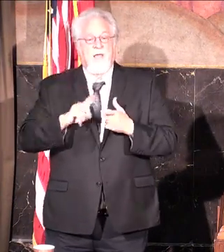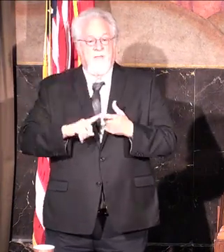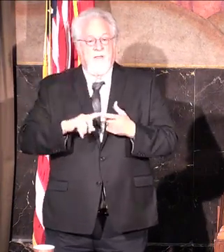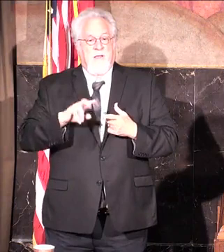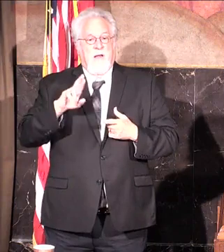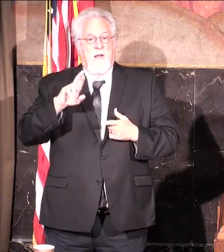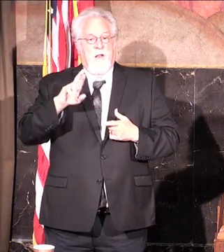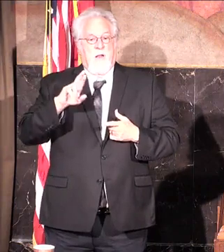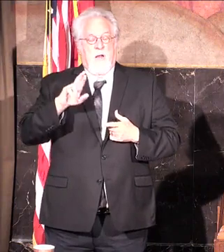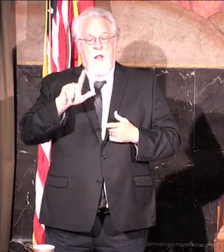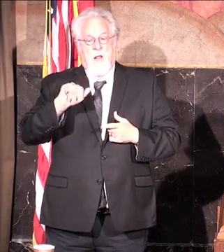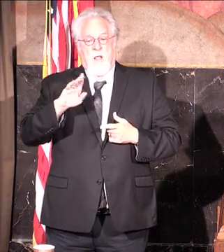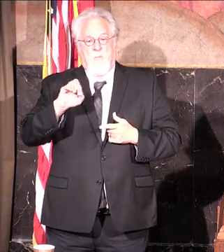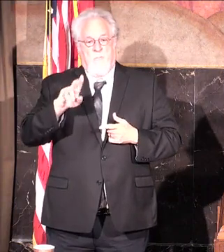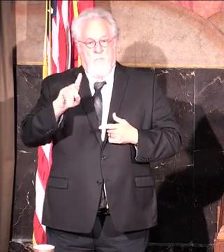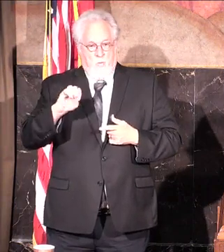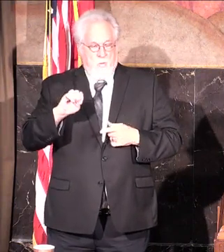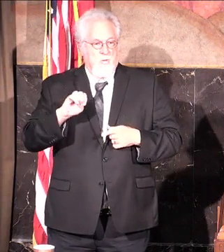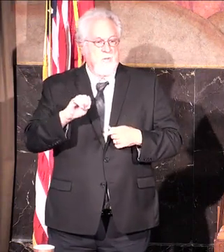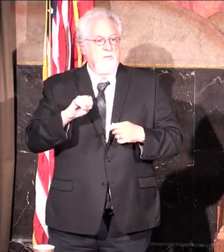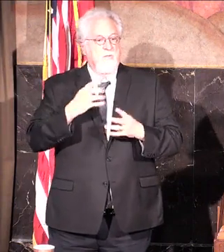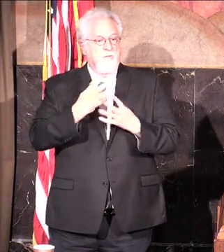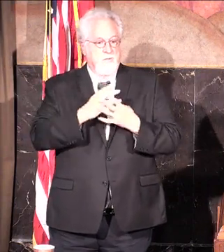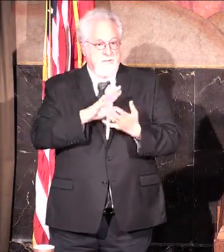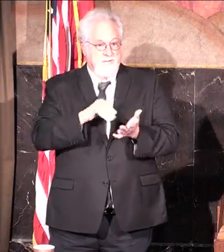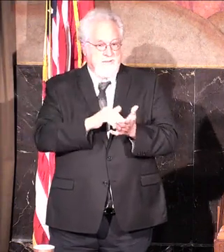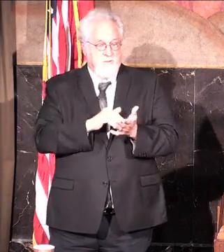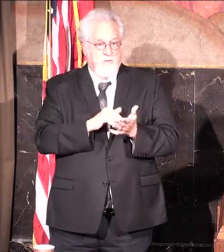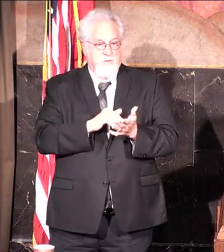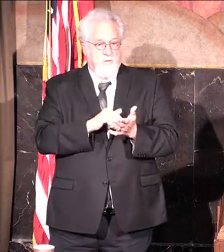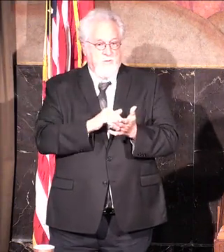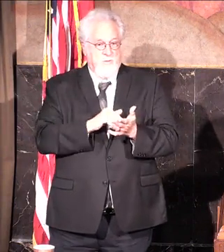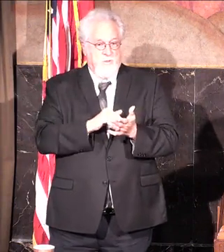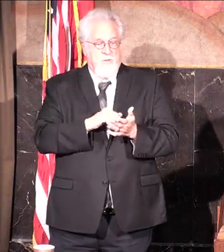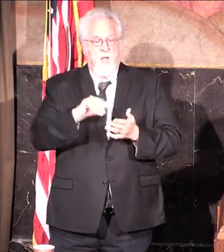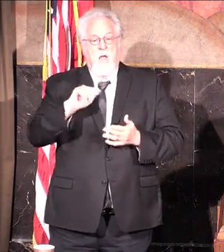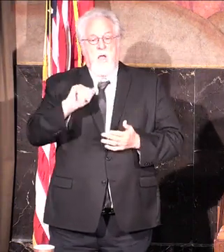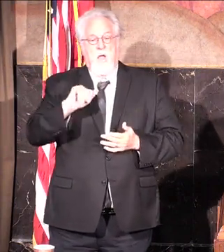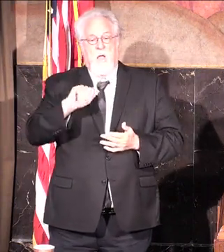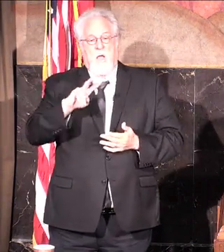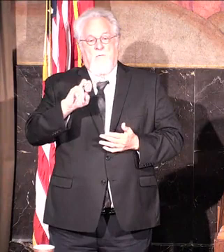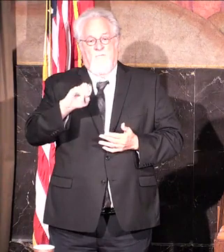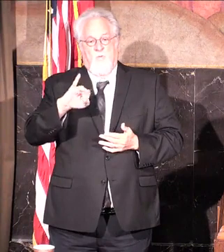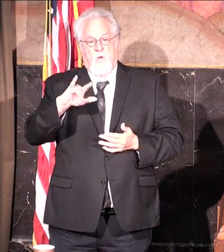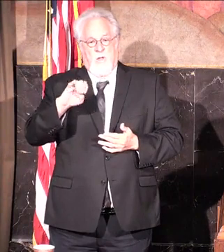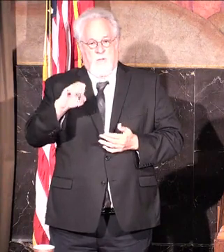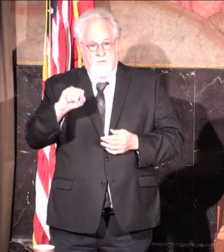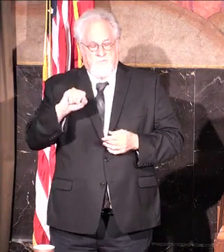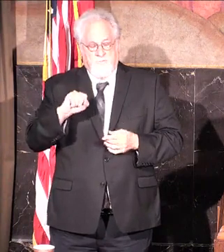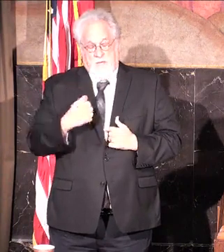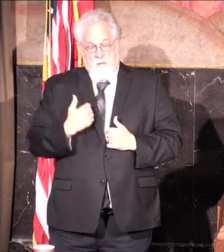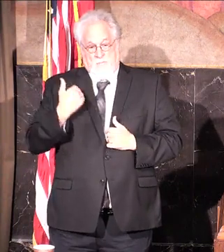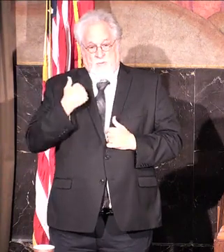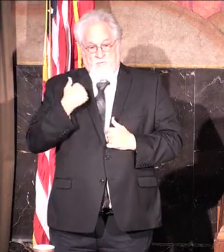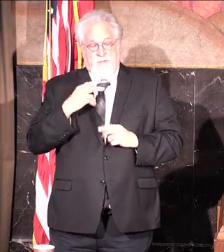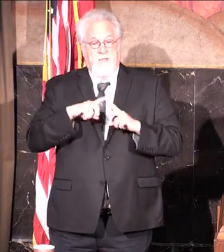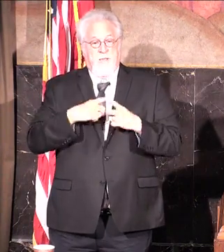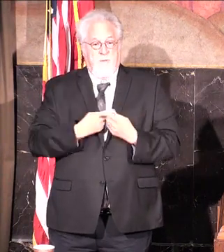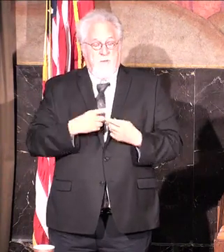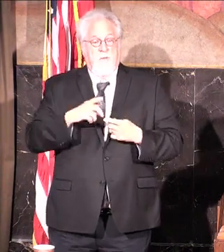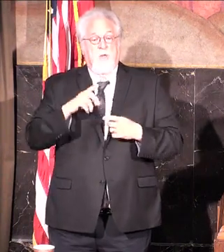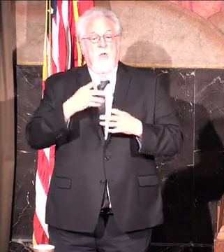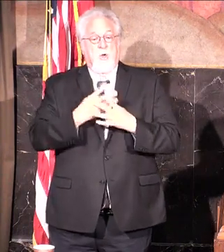Raymond Laborde Correctional Center up in Avoyelles Parish. Previously, the Department of Corrections